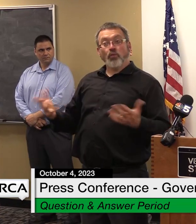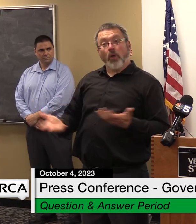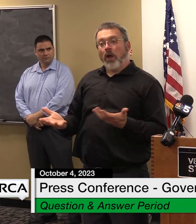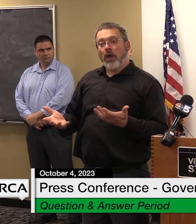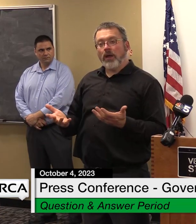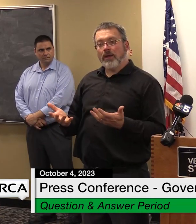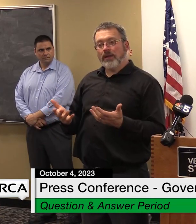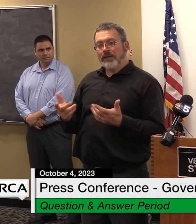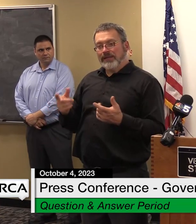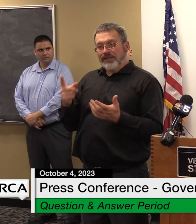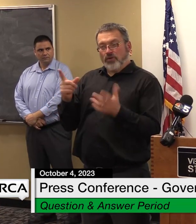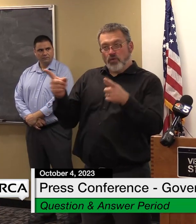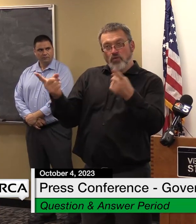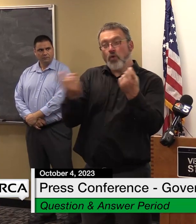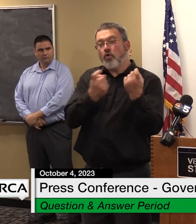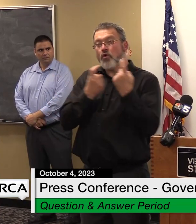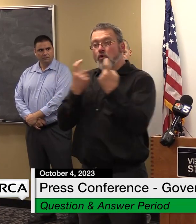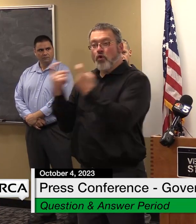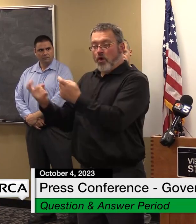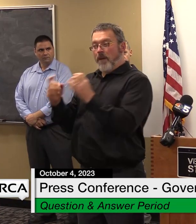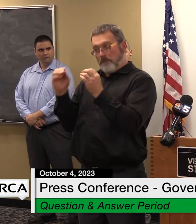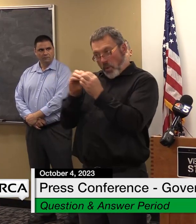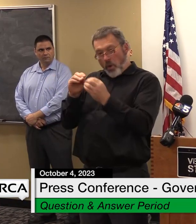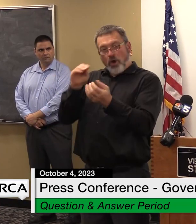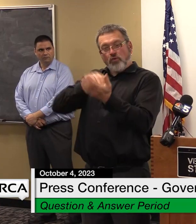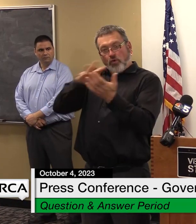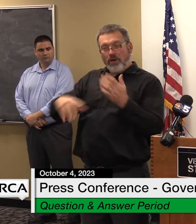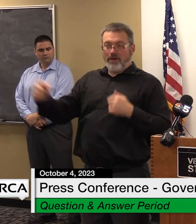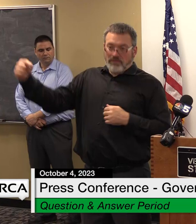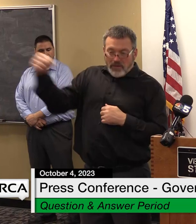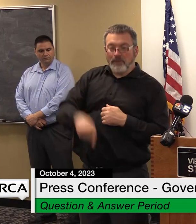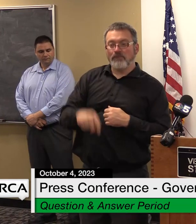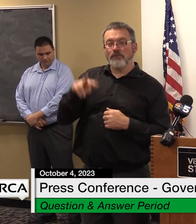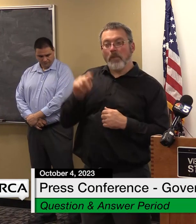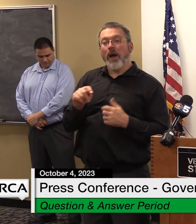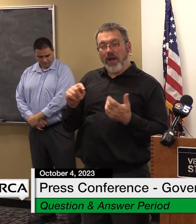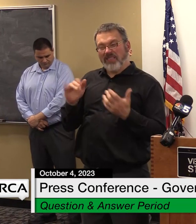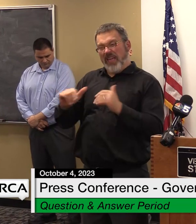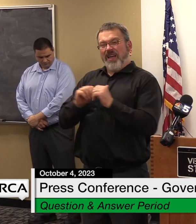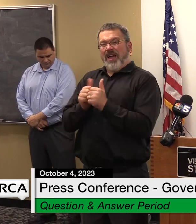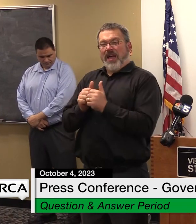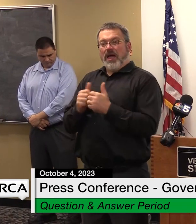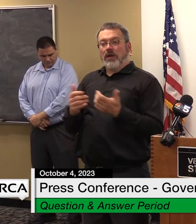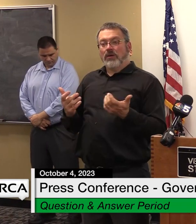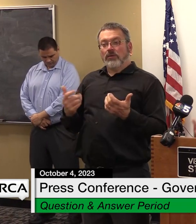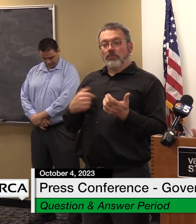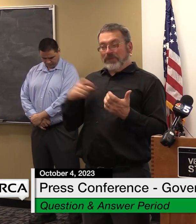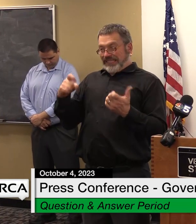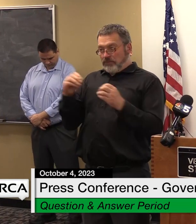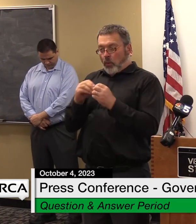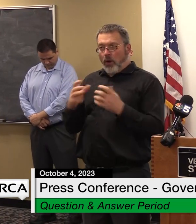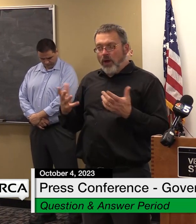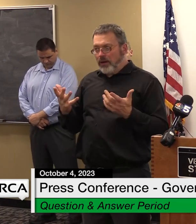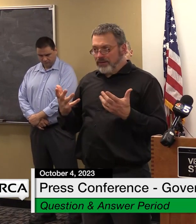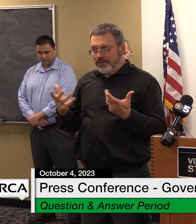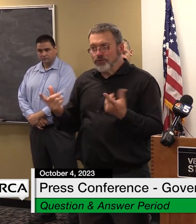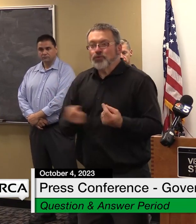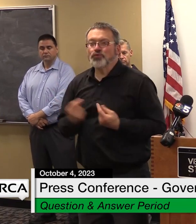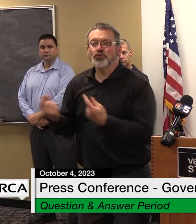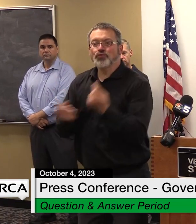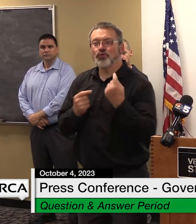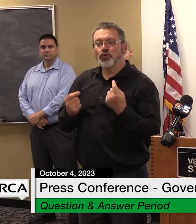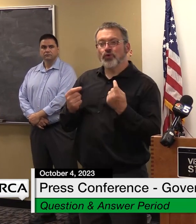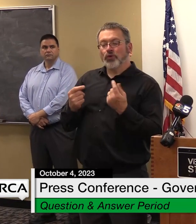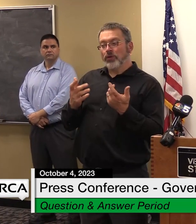state. And I think BETA is a good example of how we're going to be able to do that. But we need more activity, economic relief. We need to